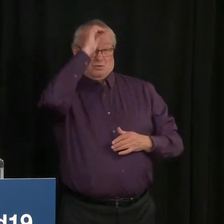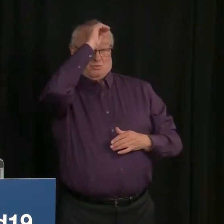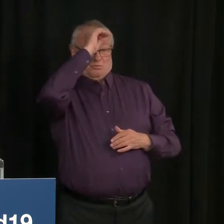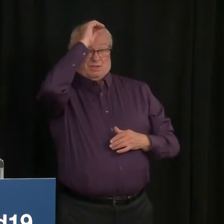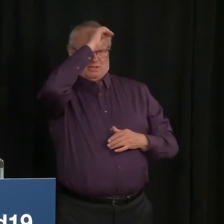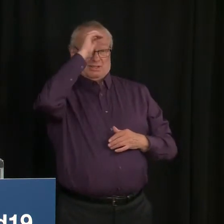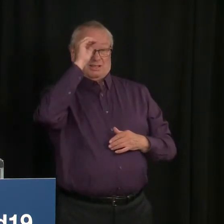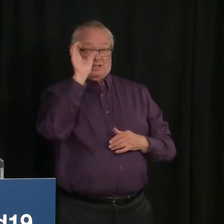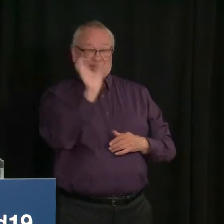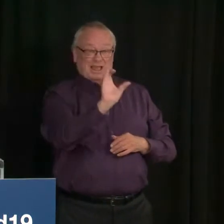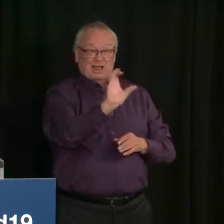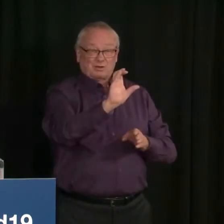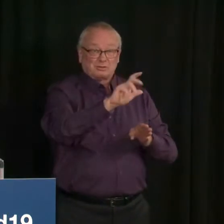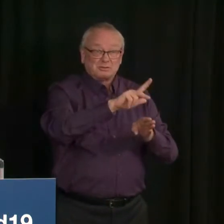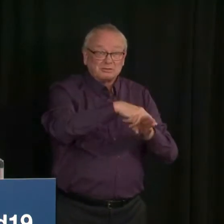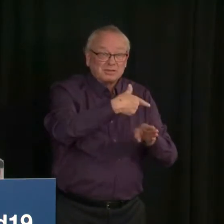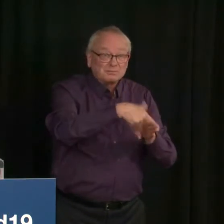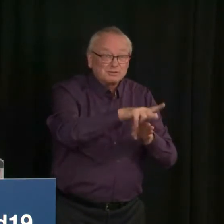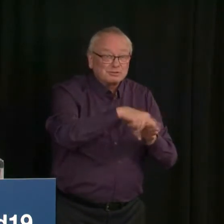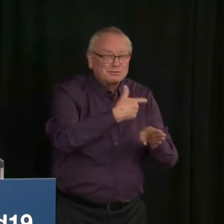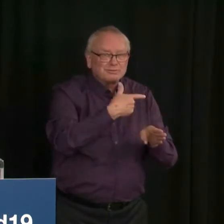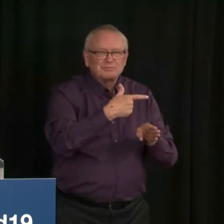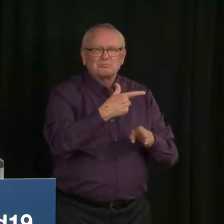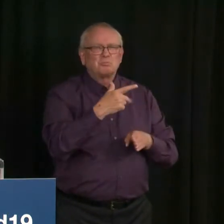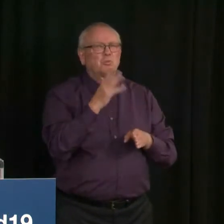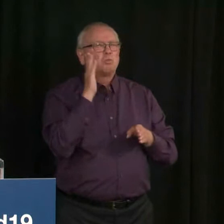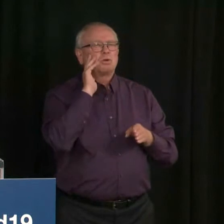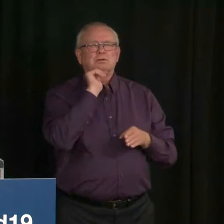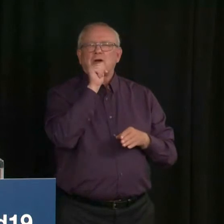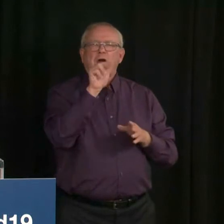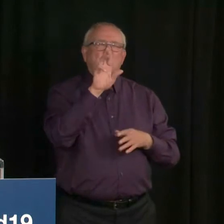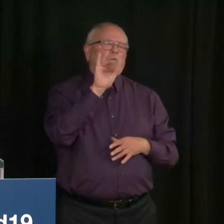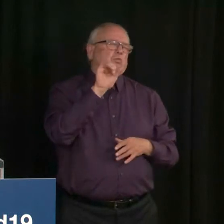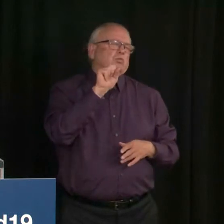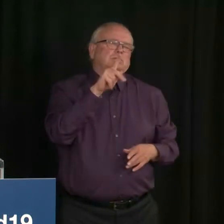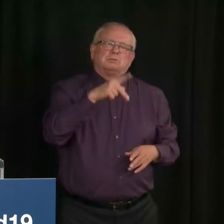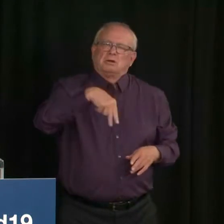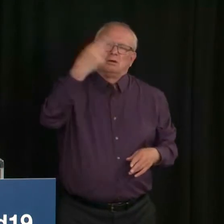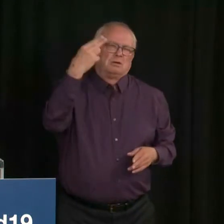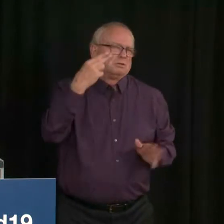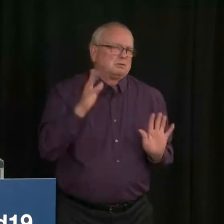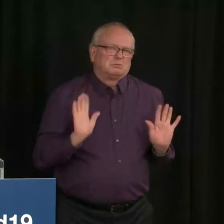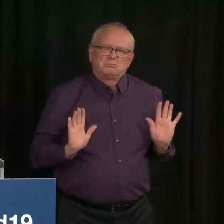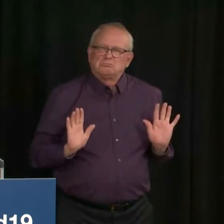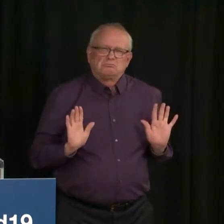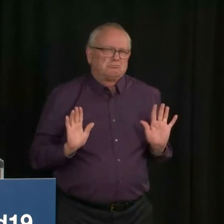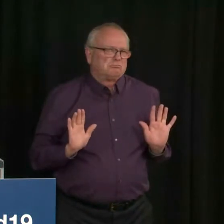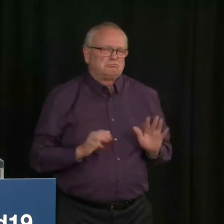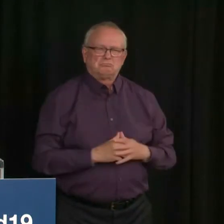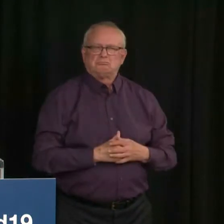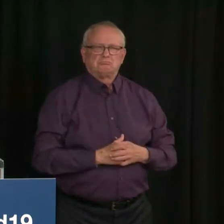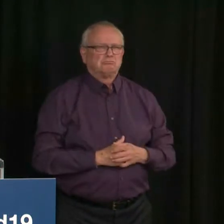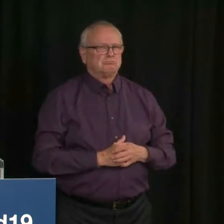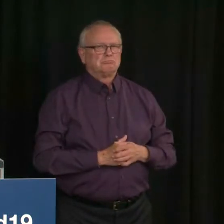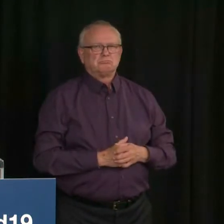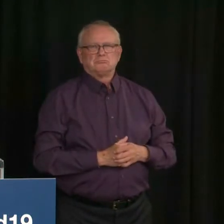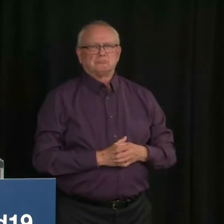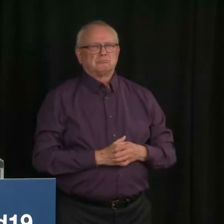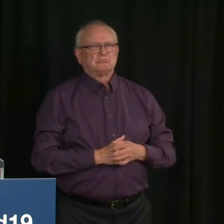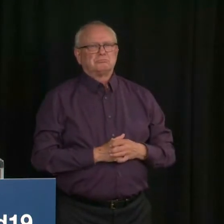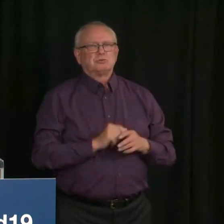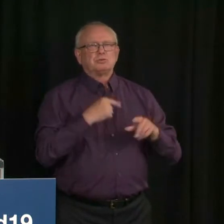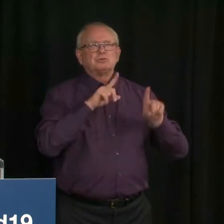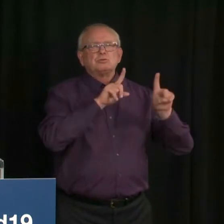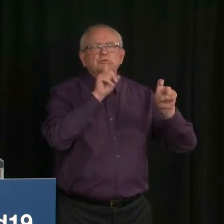the kind of biggest risk as we're looking at people traveling. One of the things that people have said that they miss the most is seeing